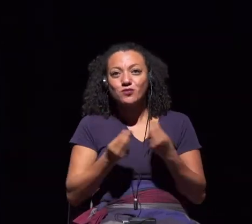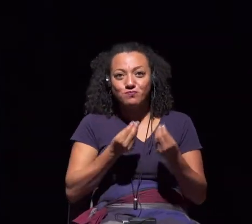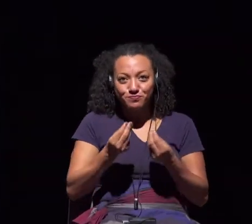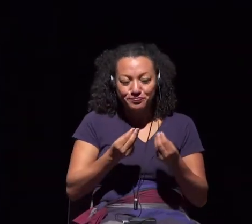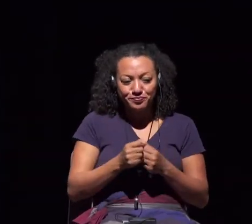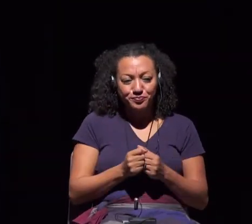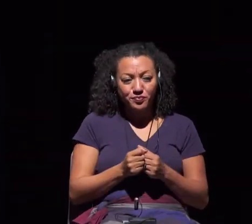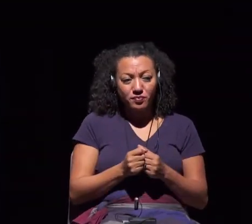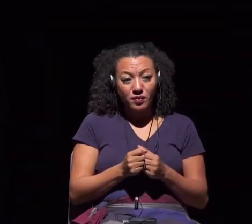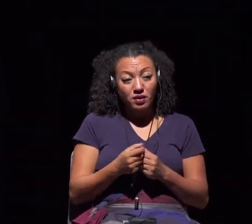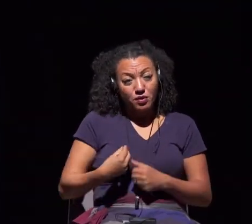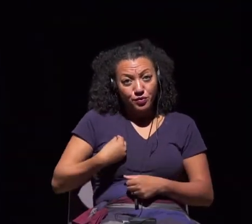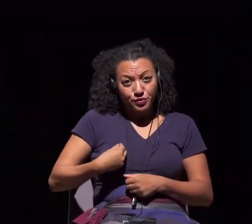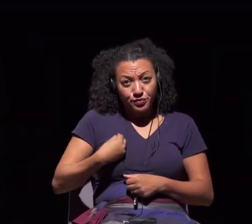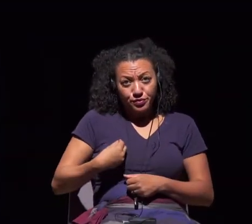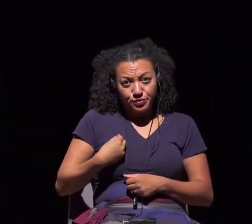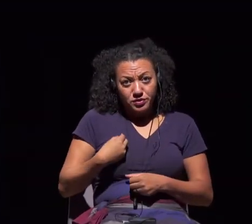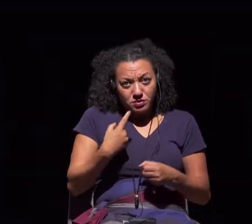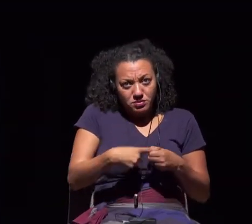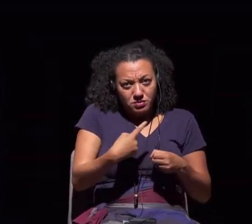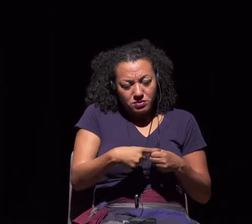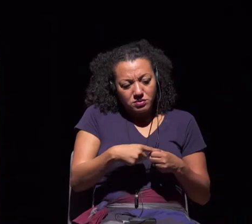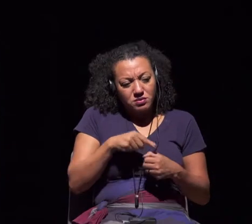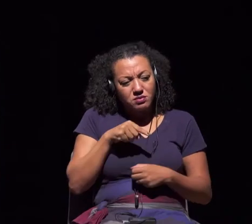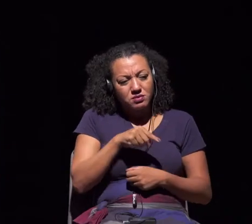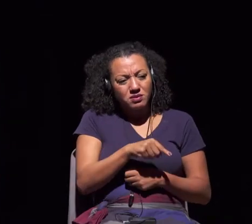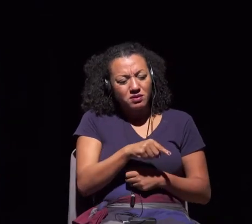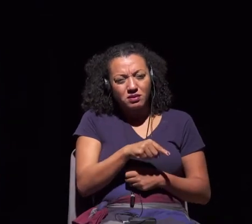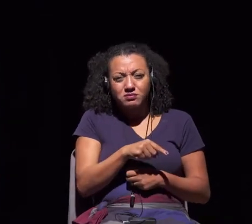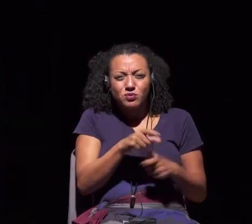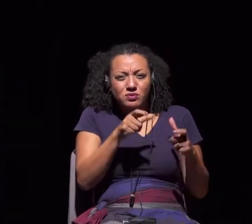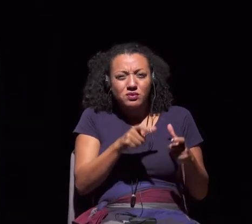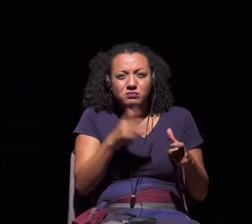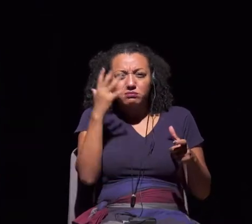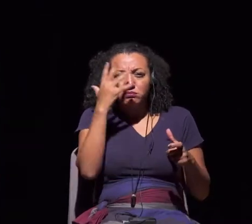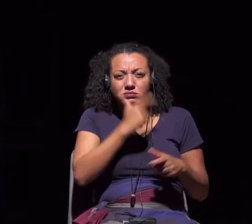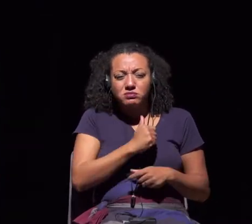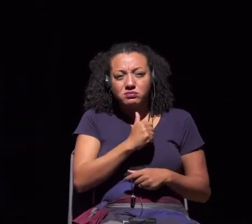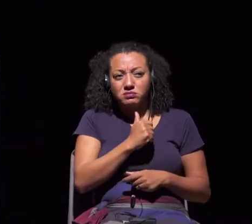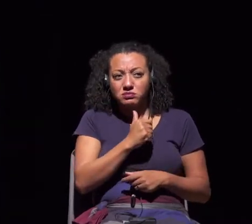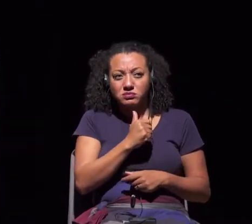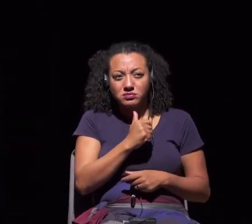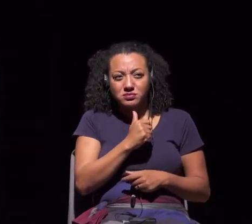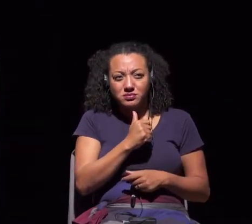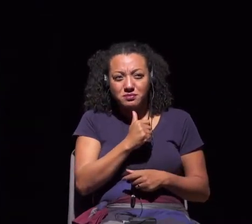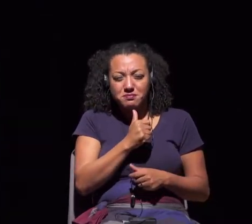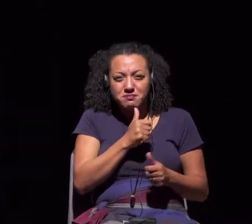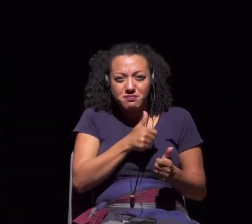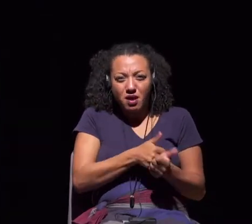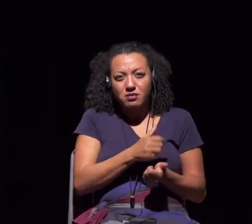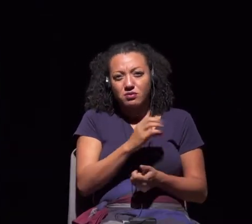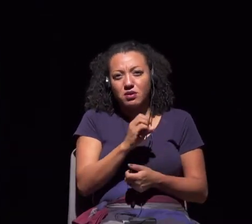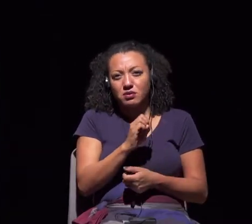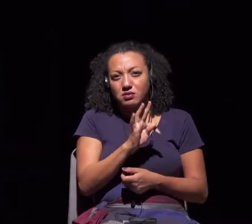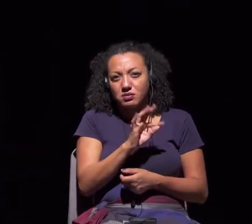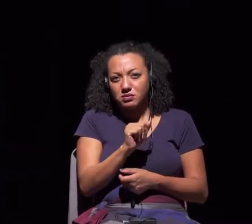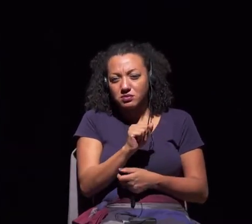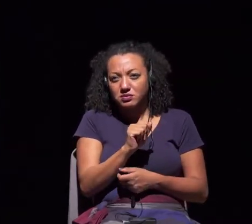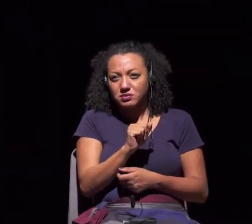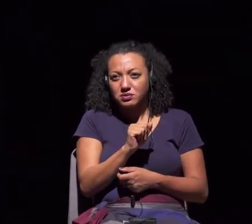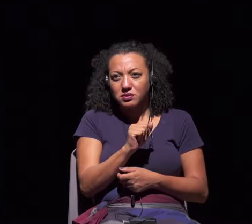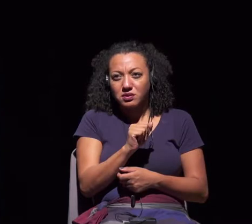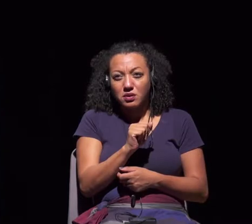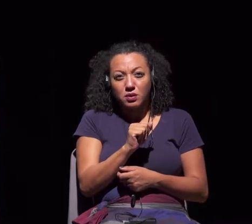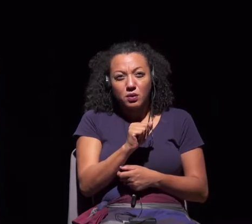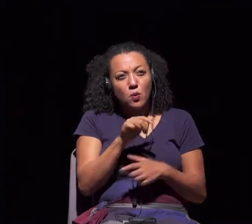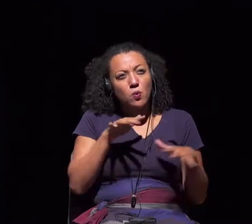town where, you know, it's a beautiful town, it's on the coast, the weather is beautiful and the people are very